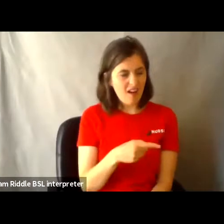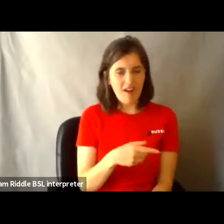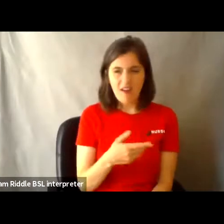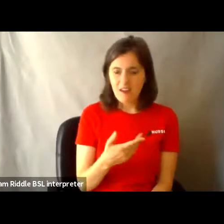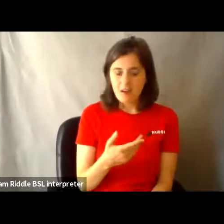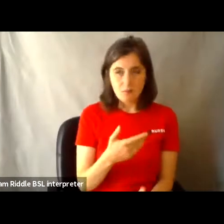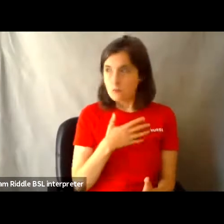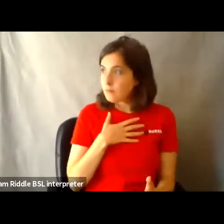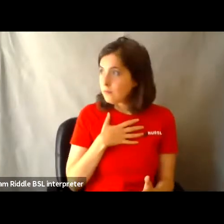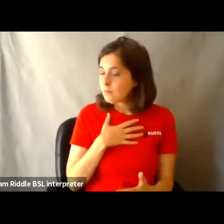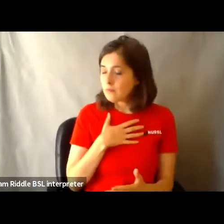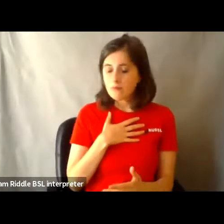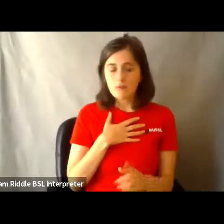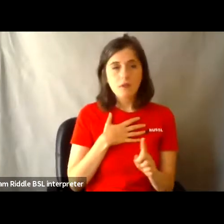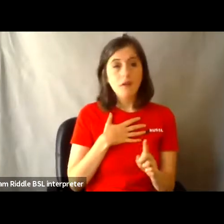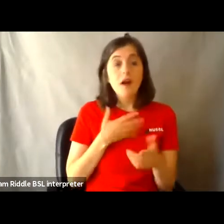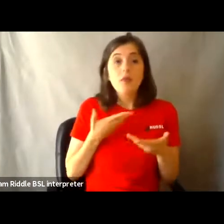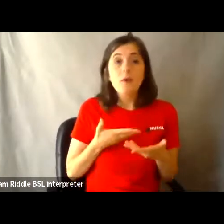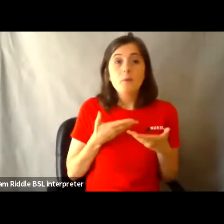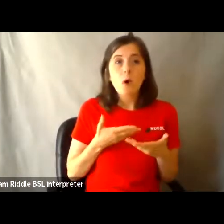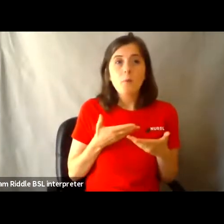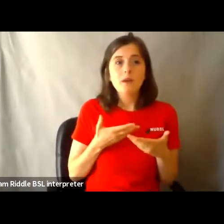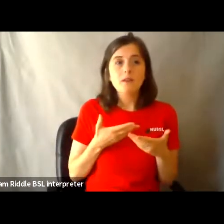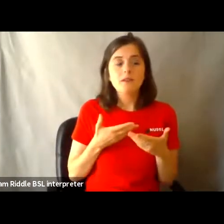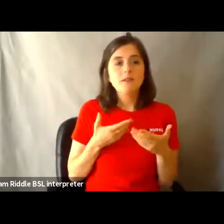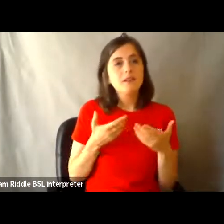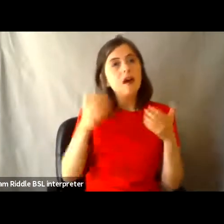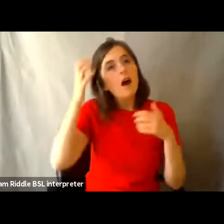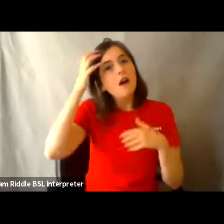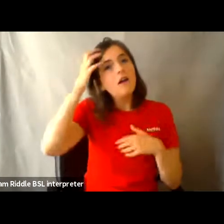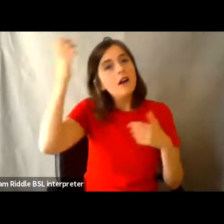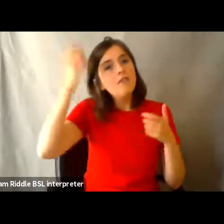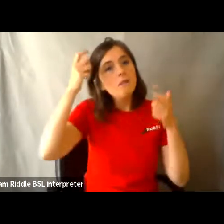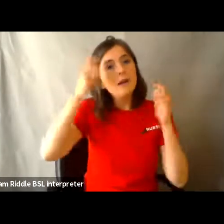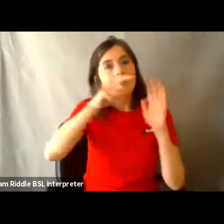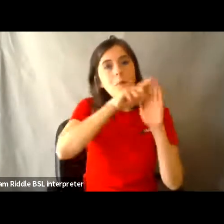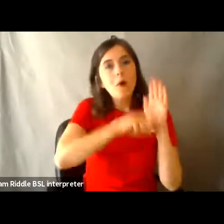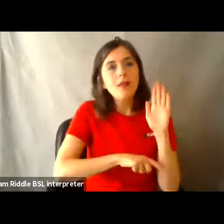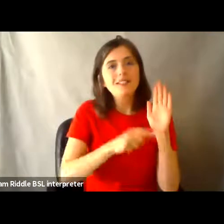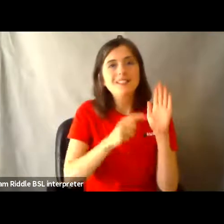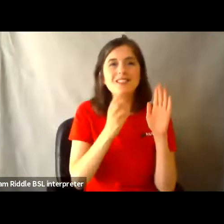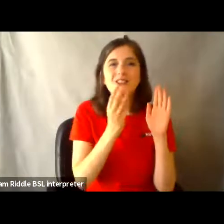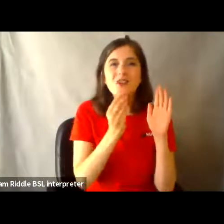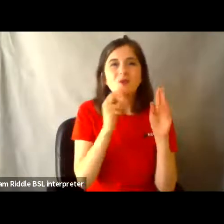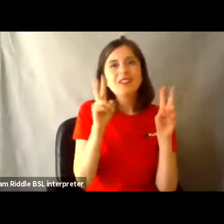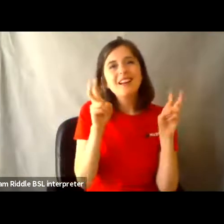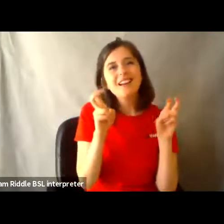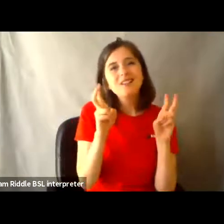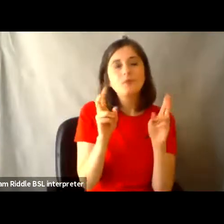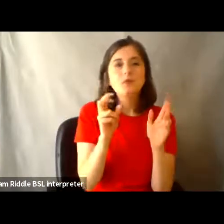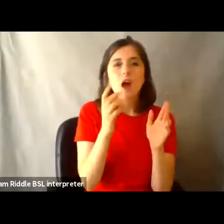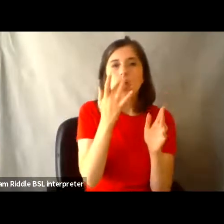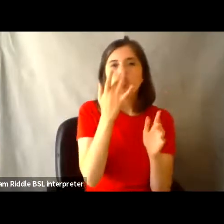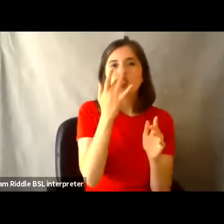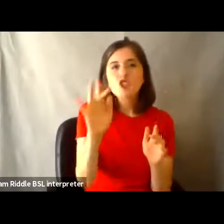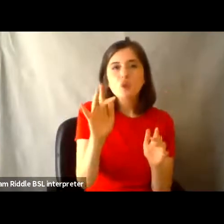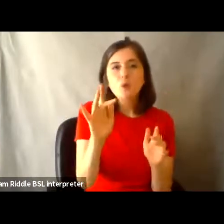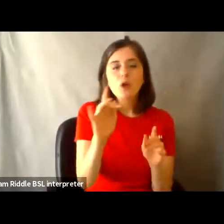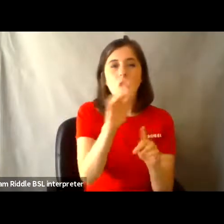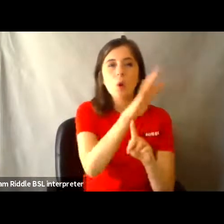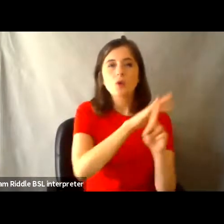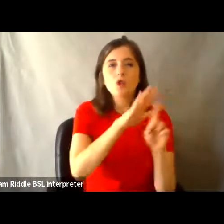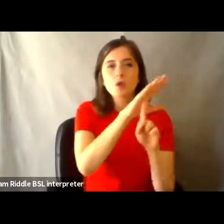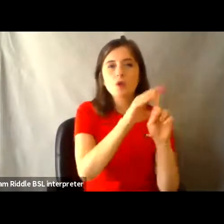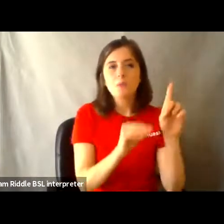moment, many bits of government policy use the pseudo sort of social model of disability. They talk about